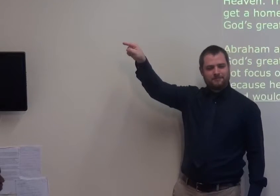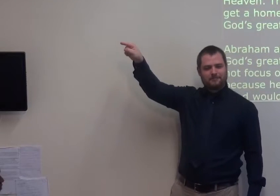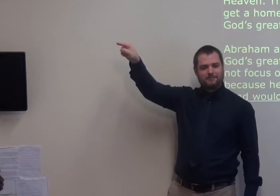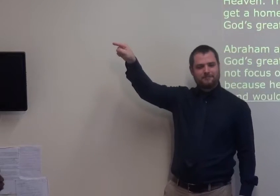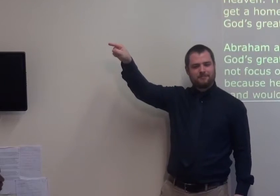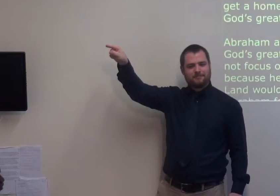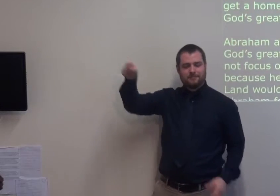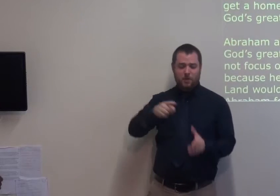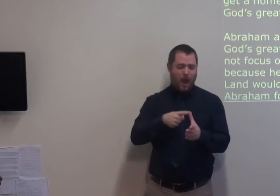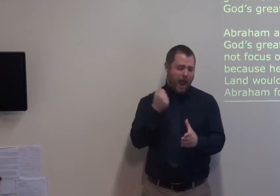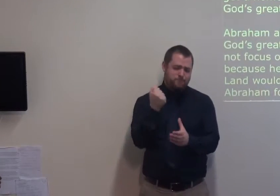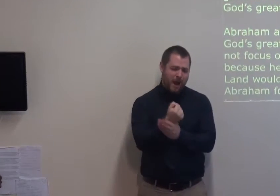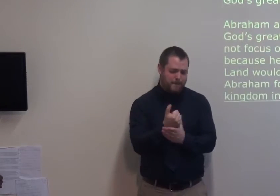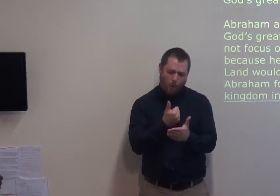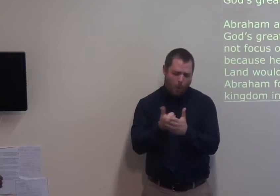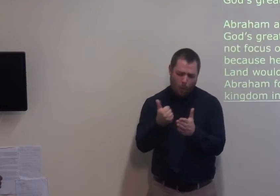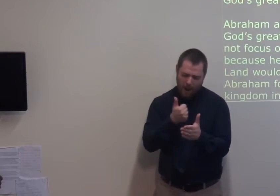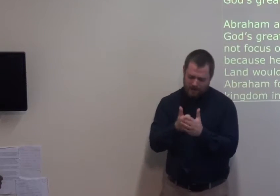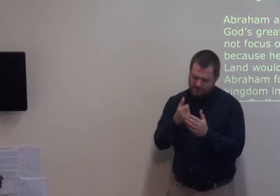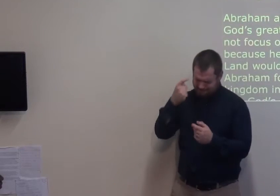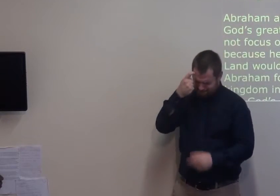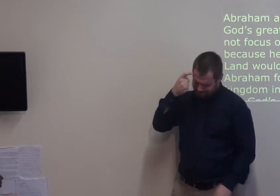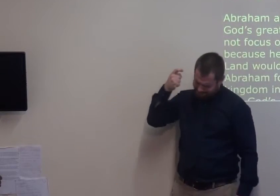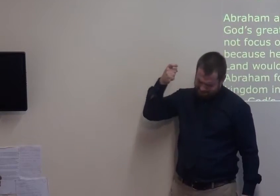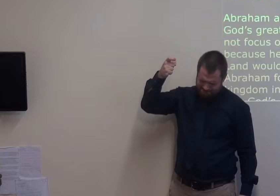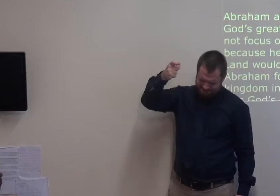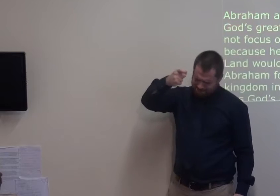Abraham always thought about God's great promise.